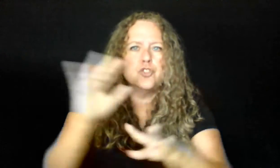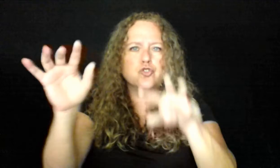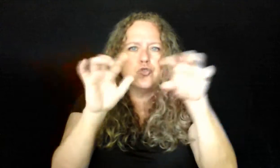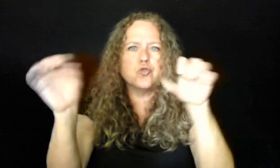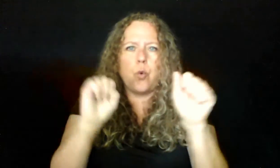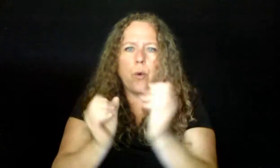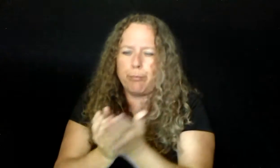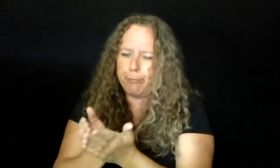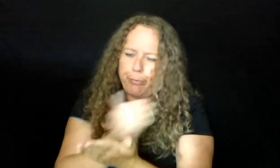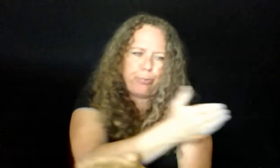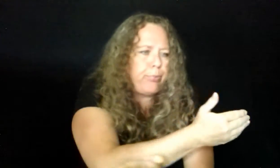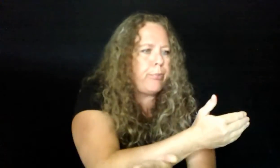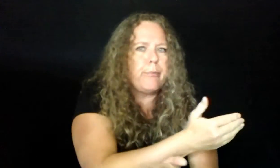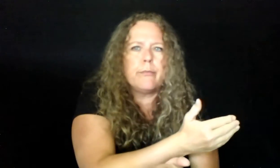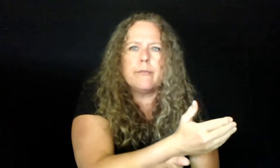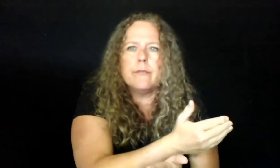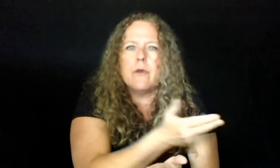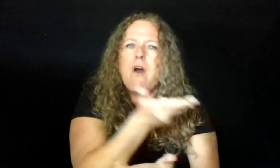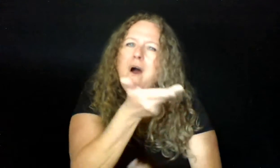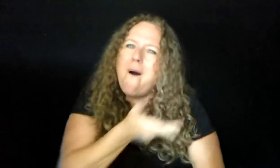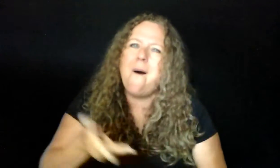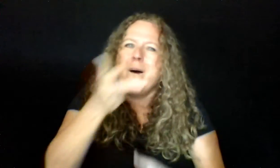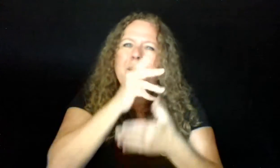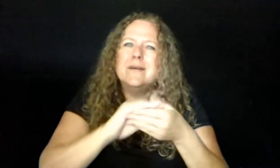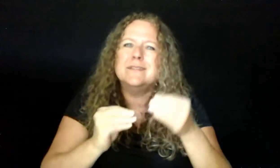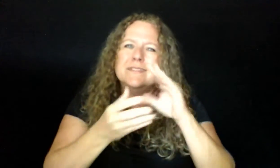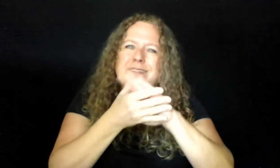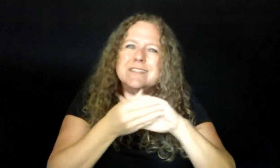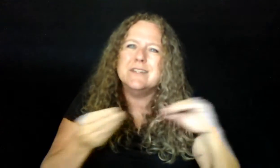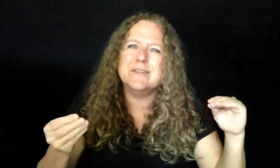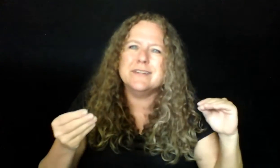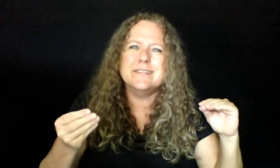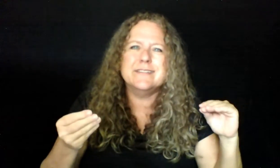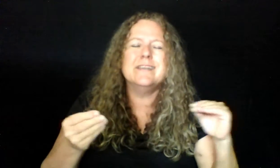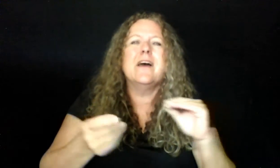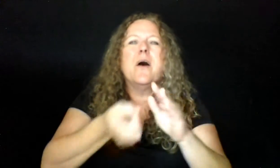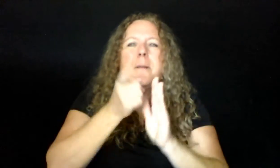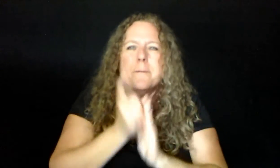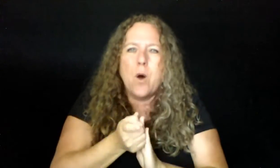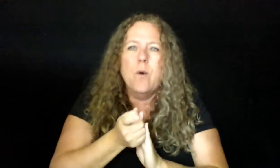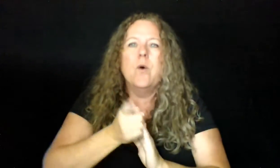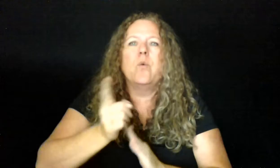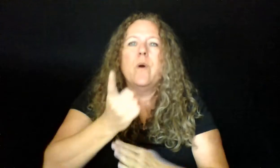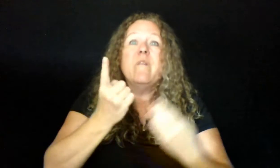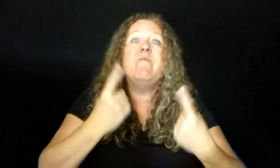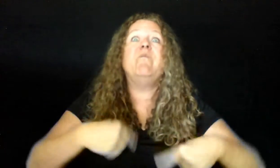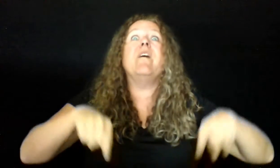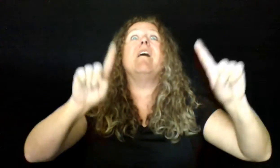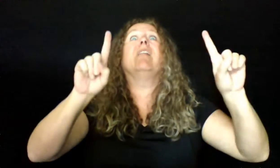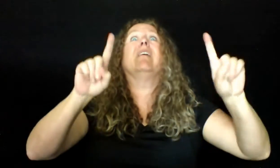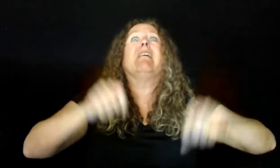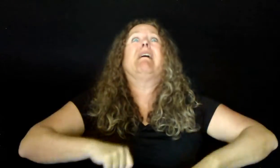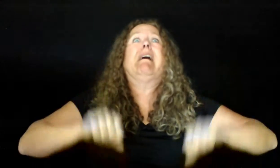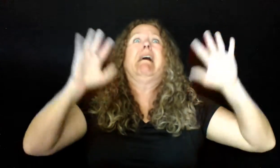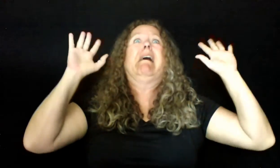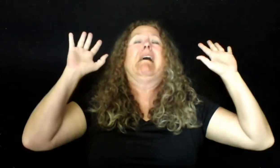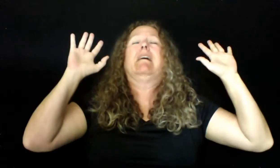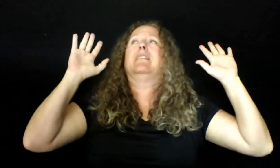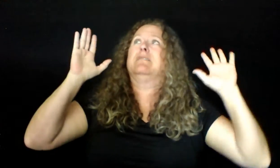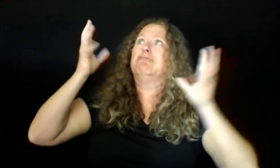And in all three of these stories, a moment appears where they finally trust God. And they get